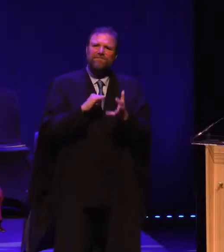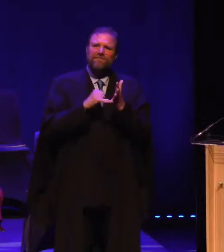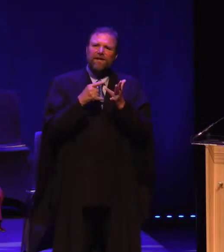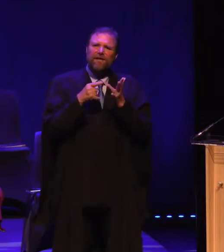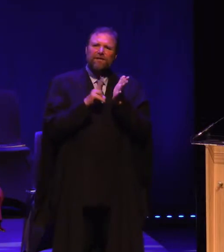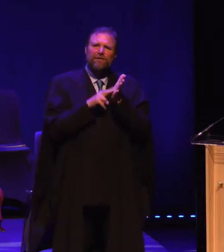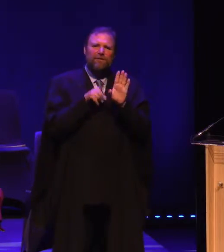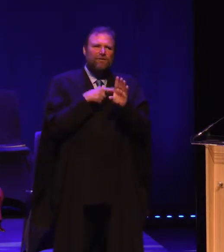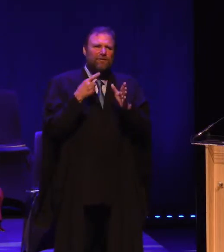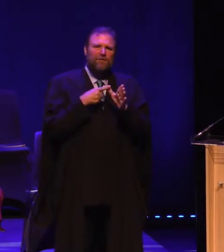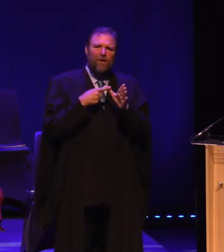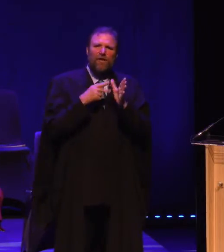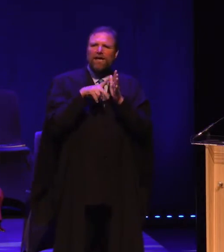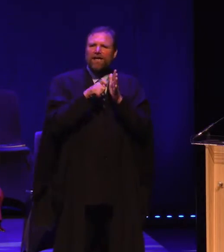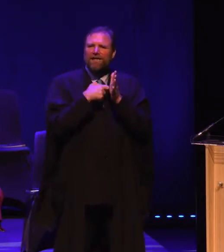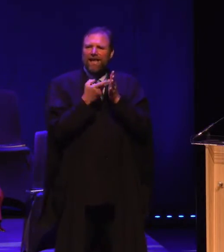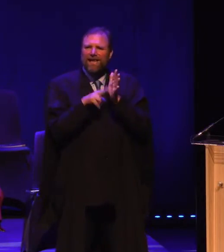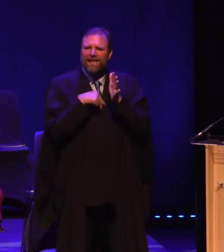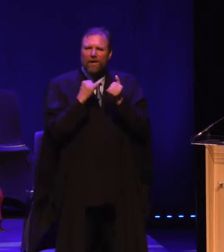Sonia Navas Galindo.